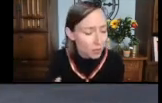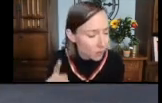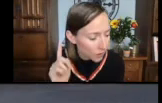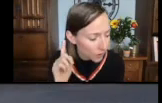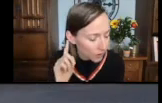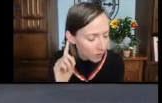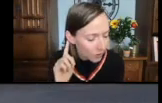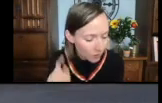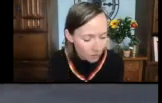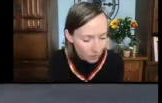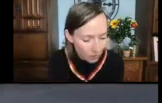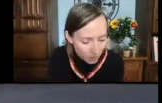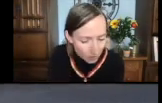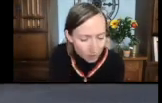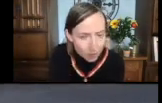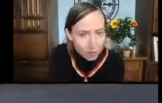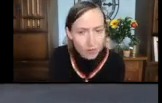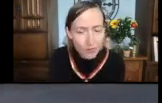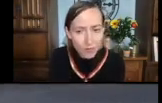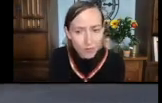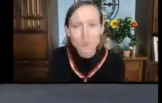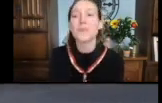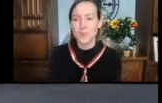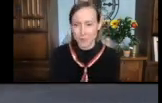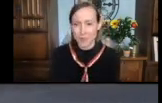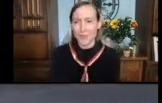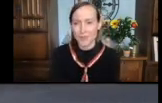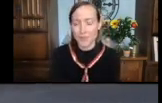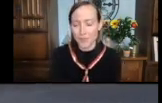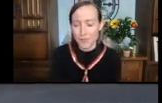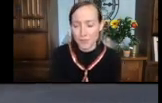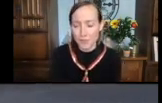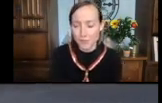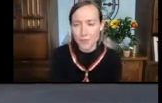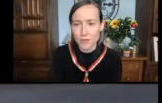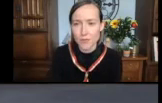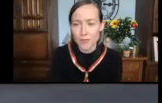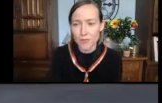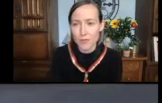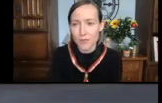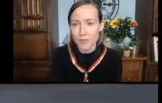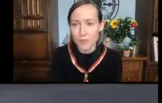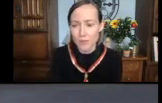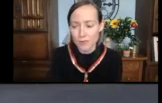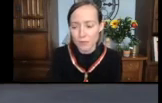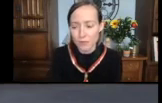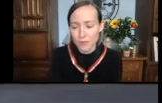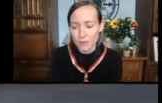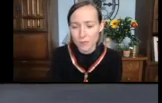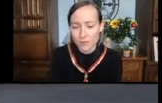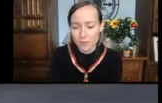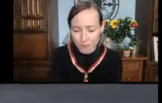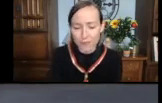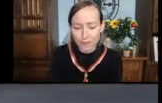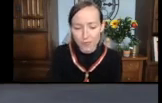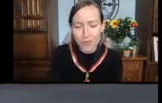remind everybody that everything will be posted on the website. So all the slides that we've just gone through quite quickly now, they'll be